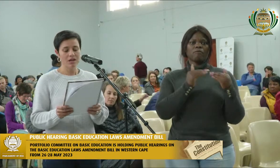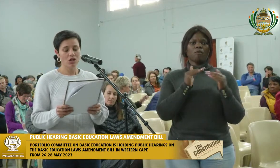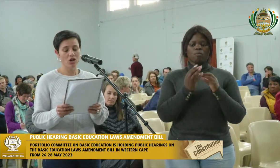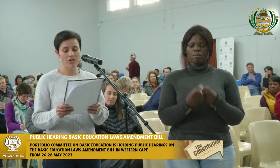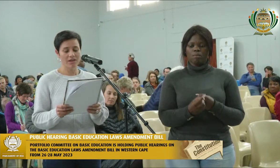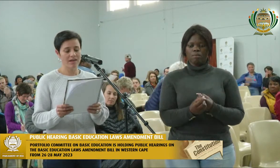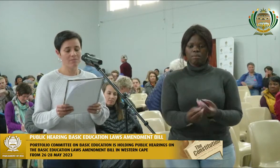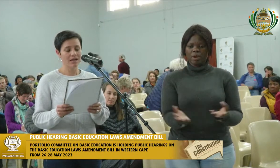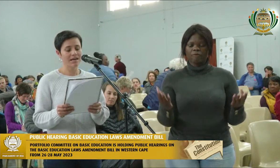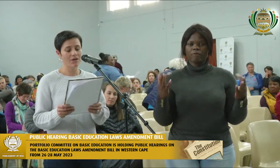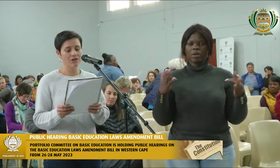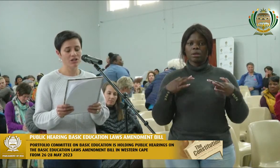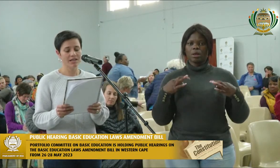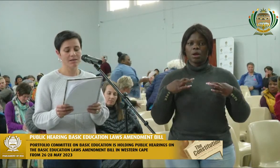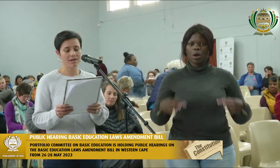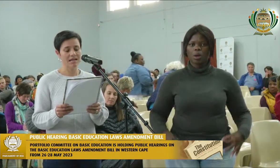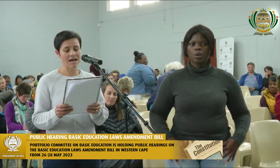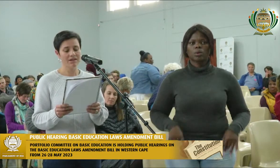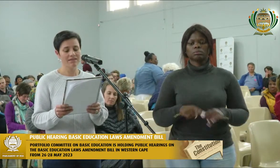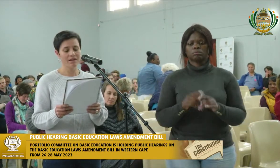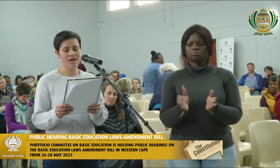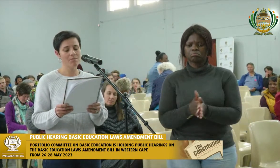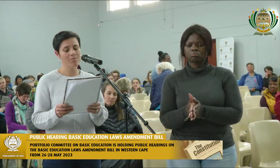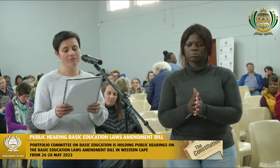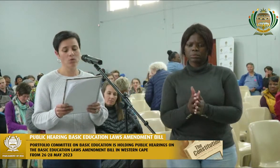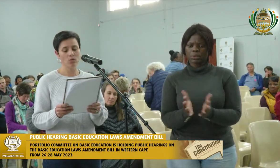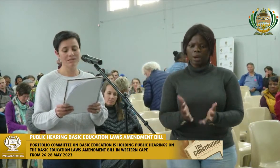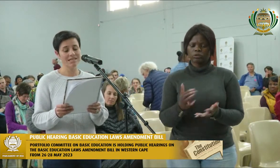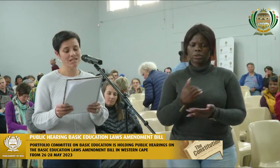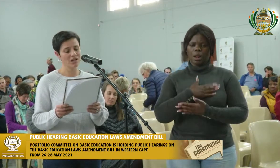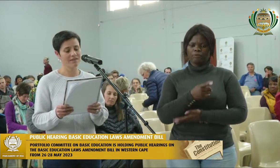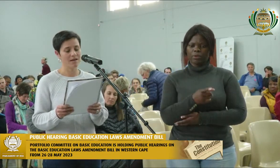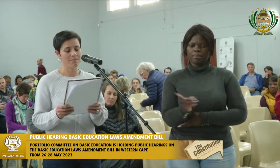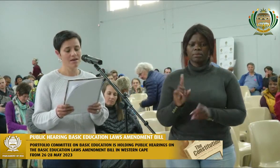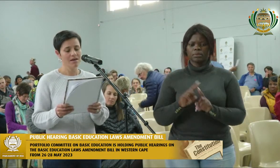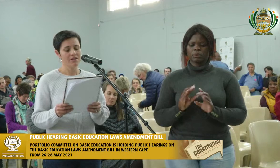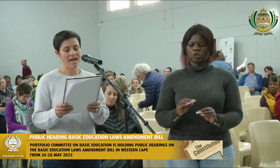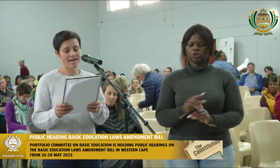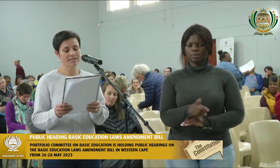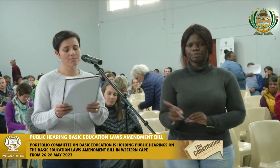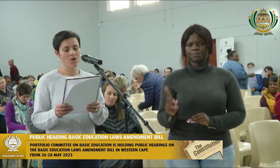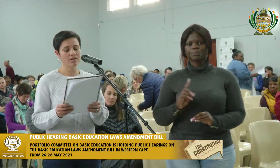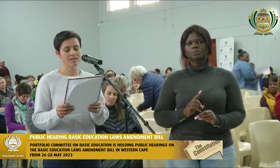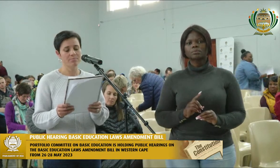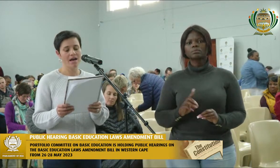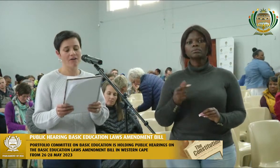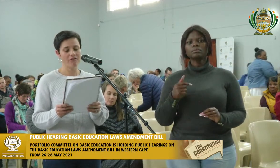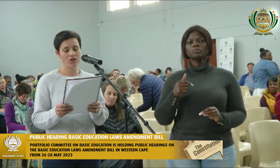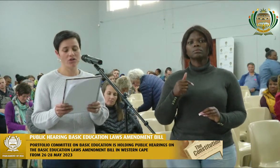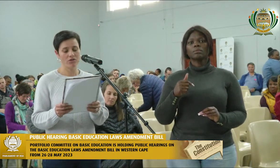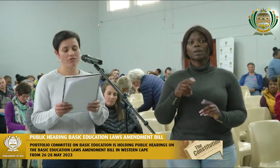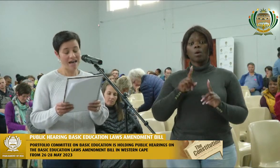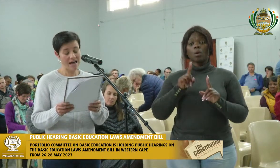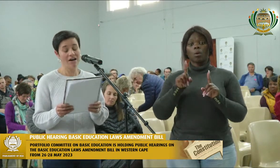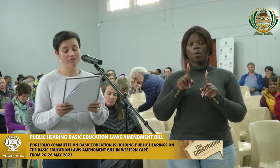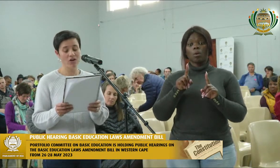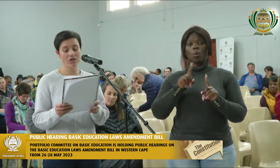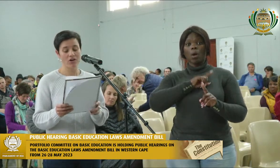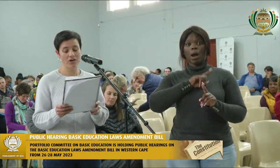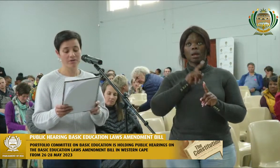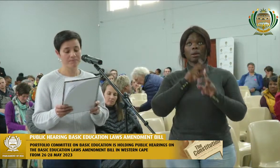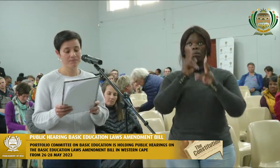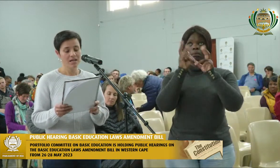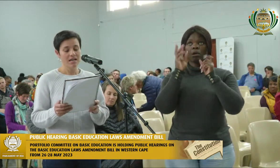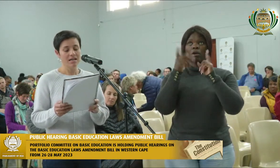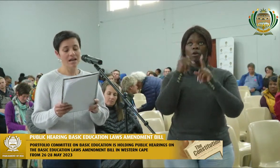them, clothing them, encouraging them, loving them, and above all, teaching them, as commanded by our